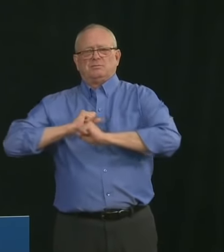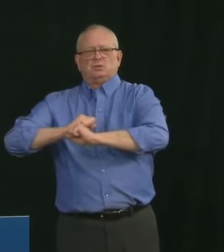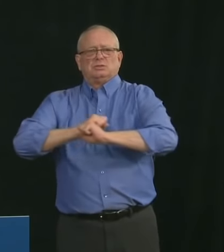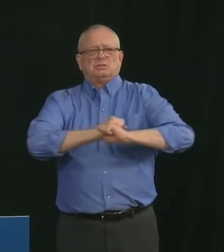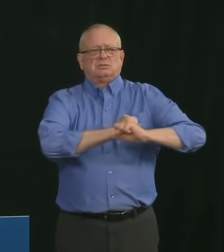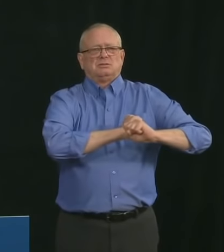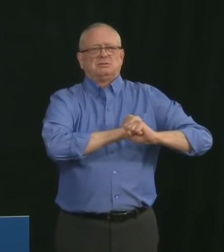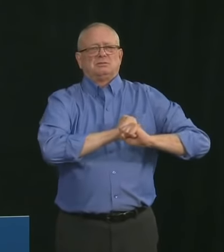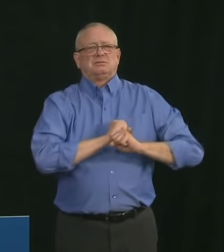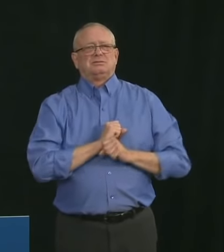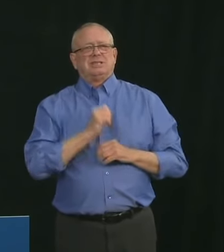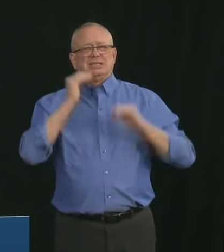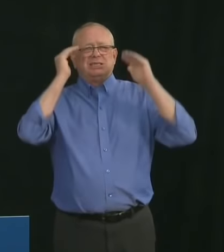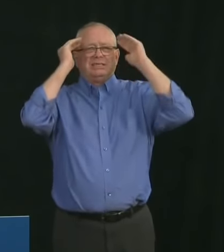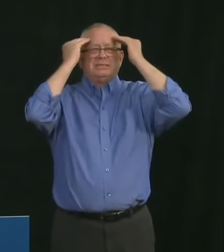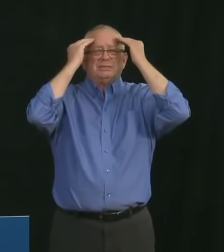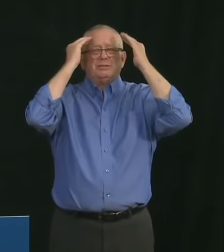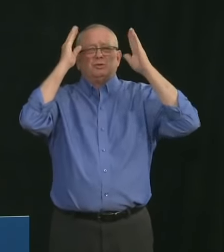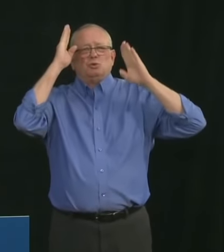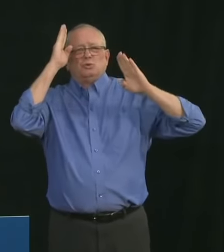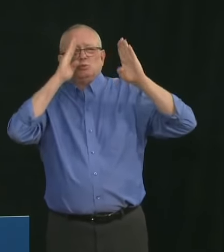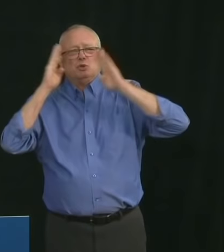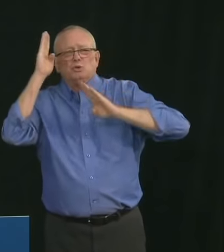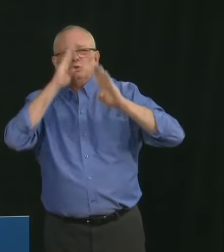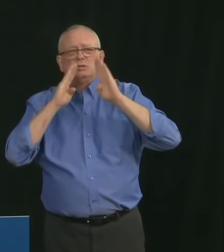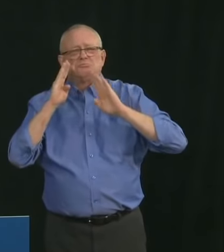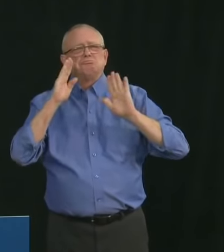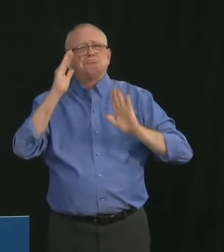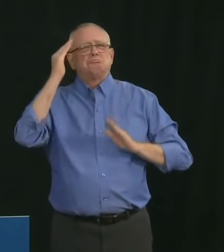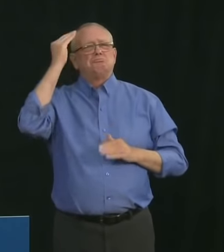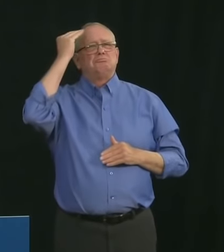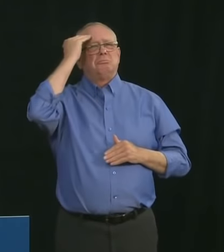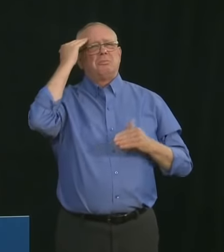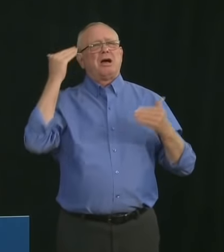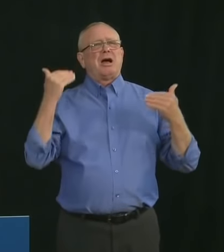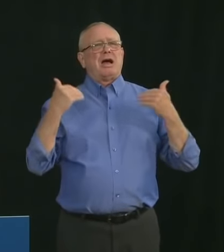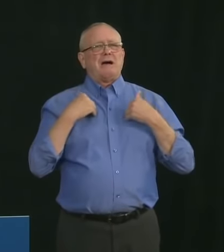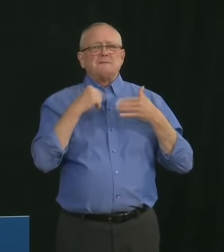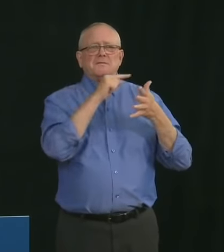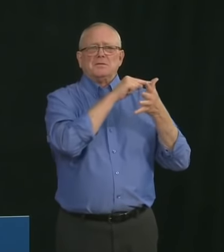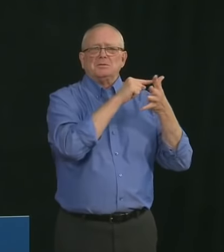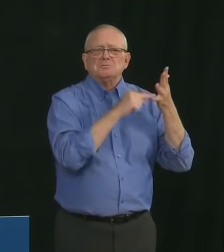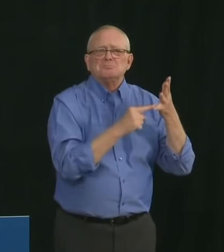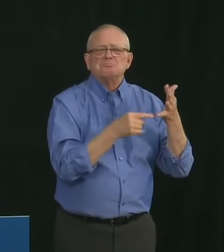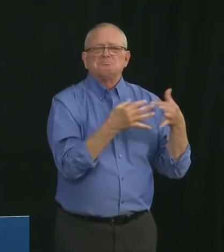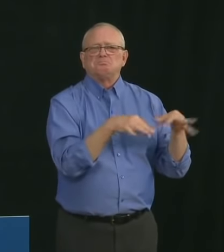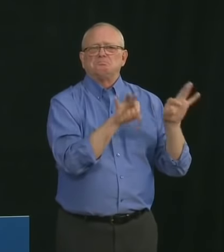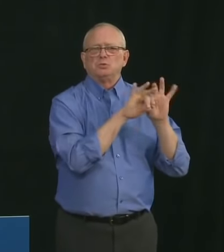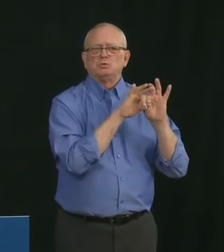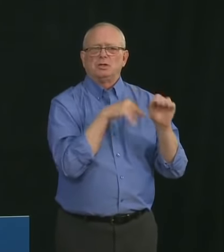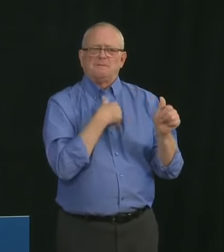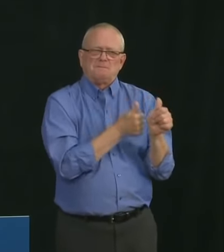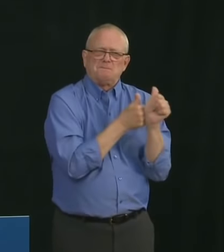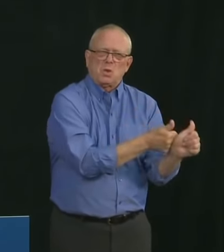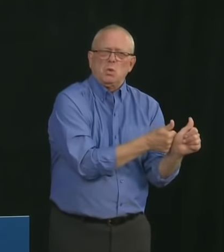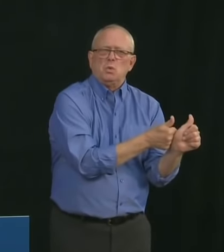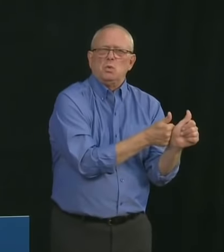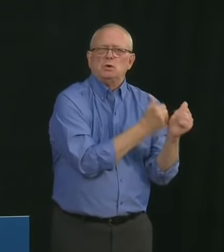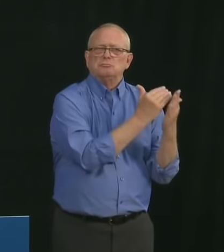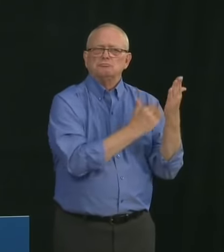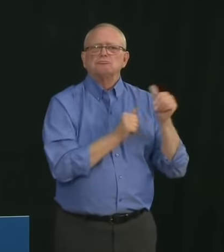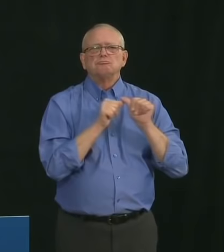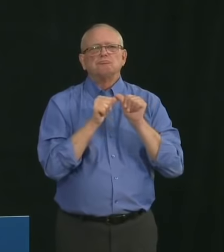measures is so important. The challenge is to maintain checks and balances on the level of worry by anchoring